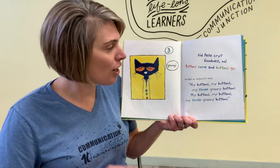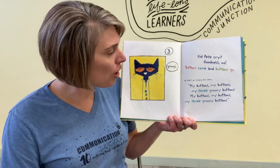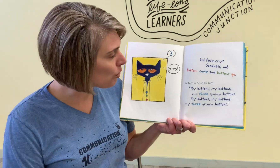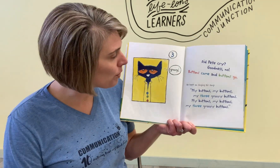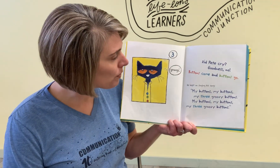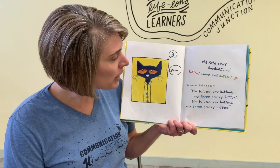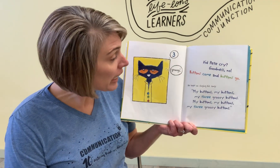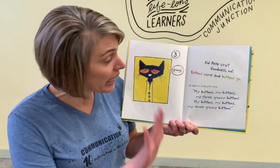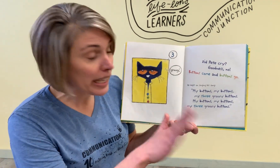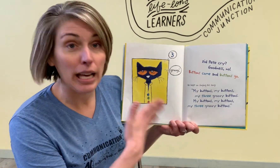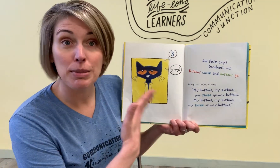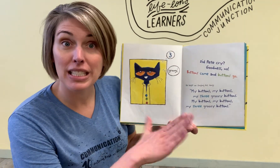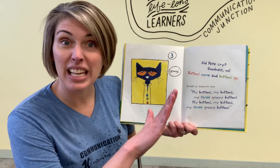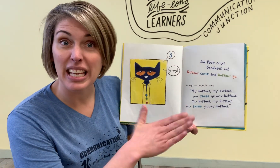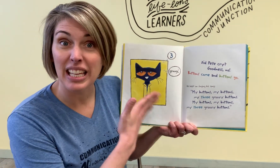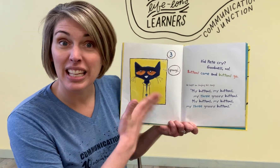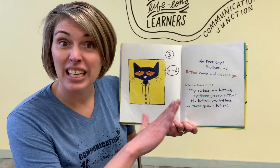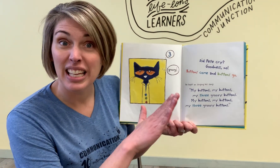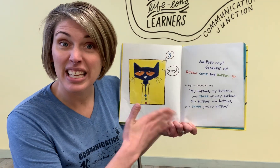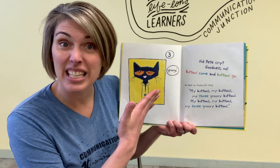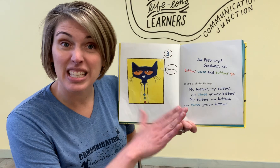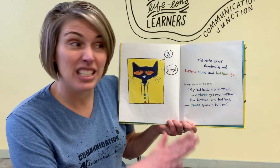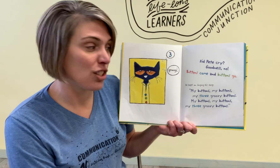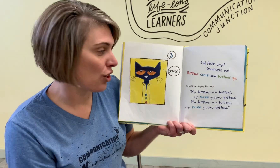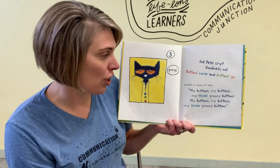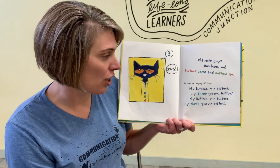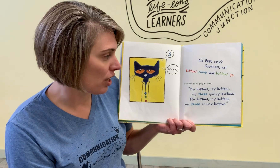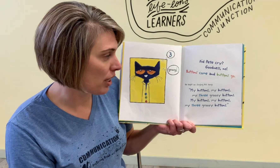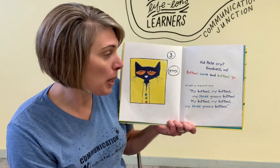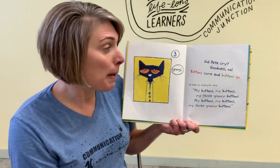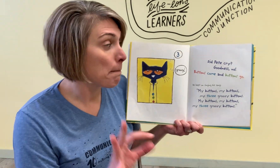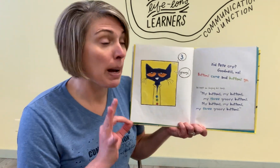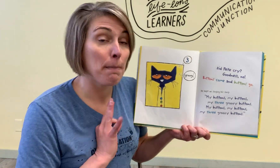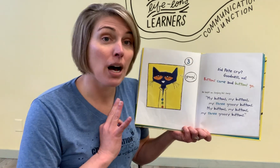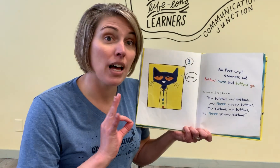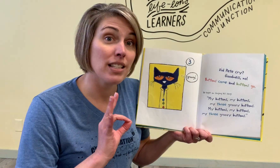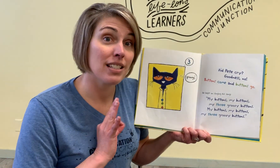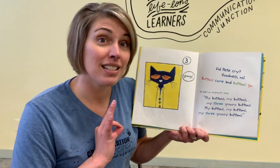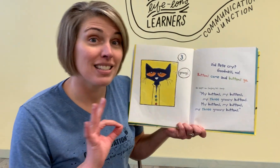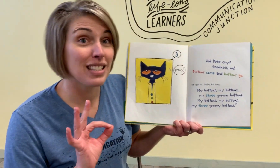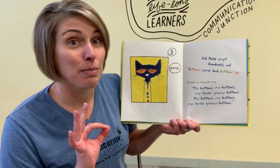go. He kept singing his song. My buttons, my